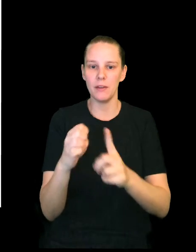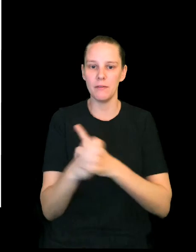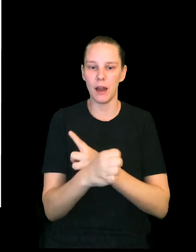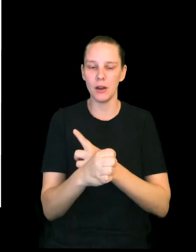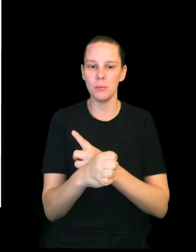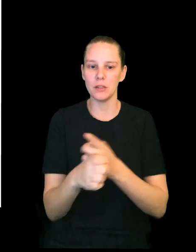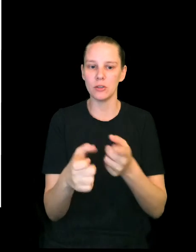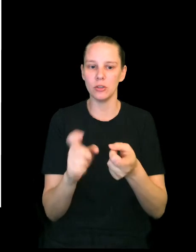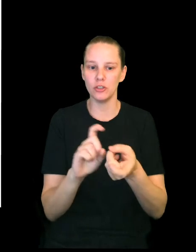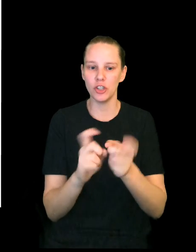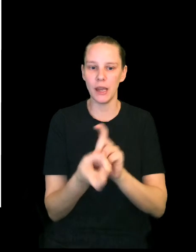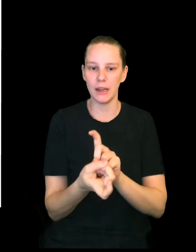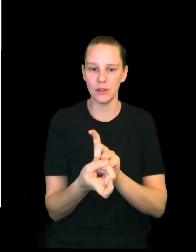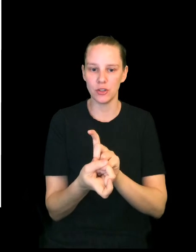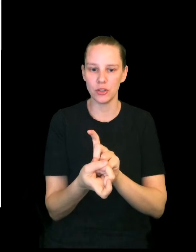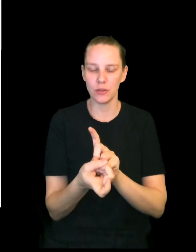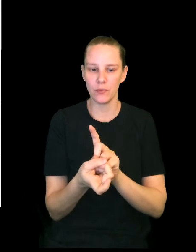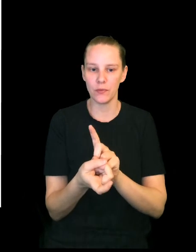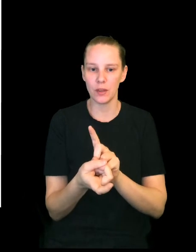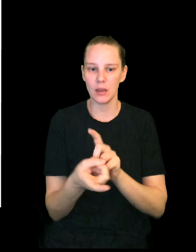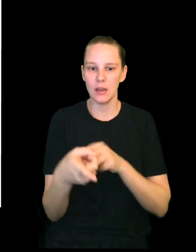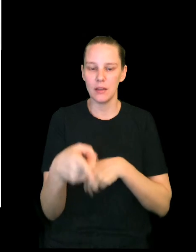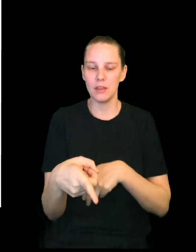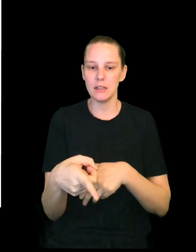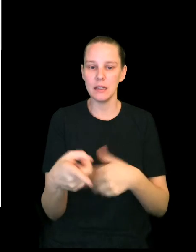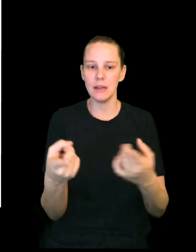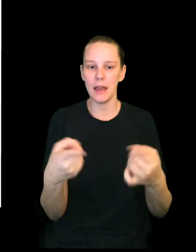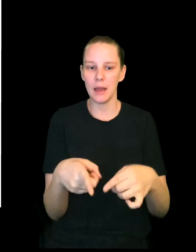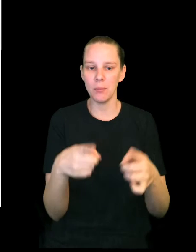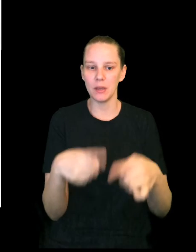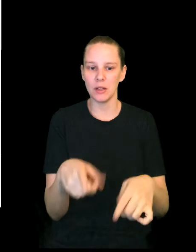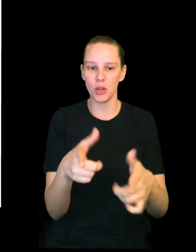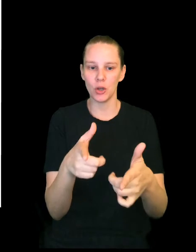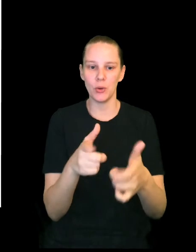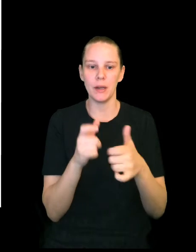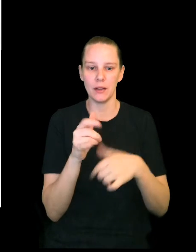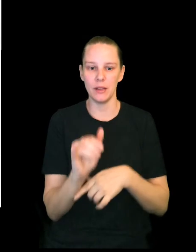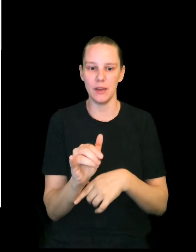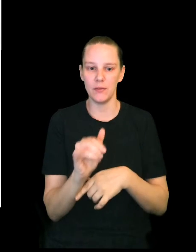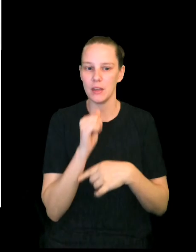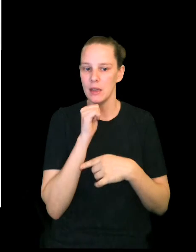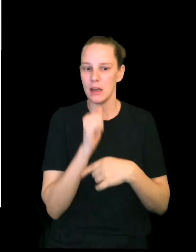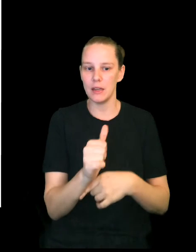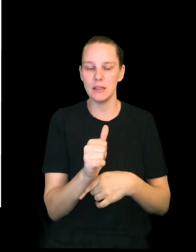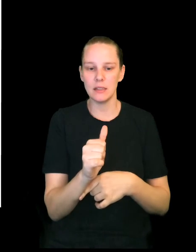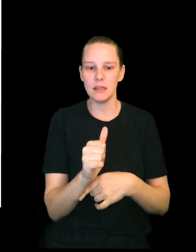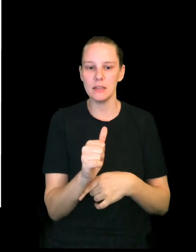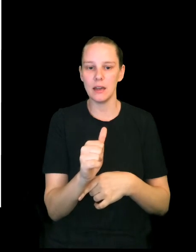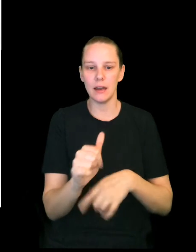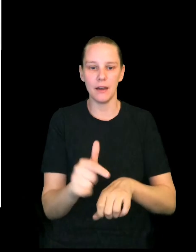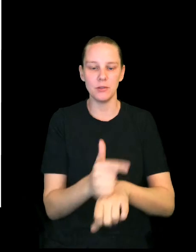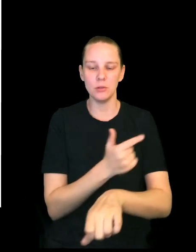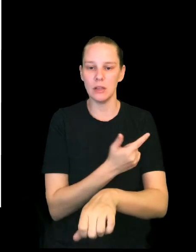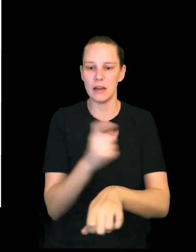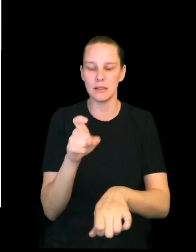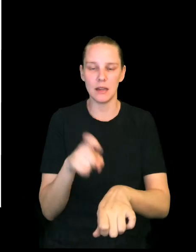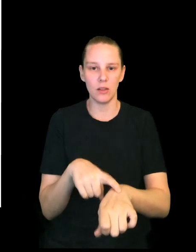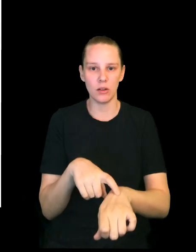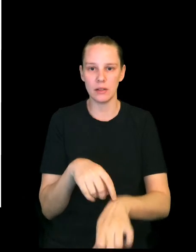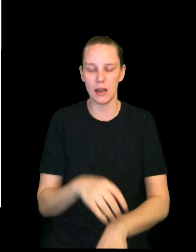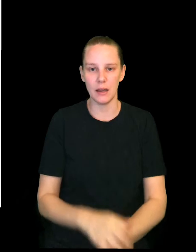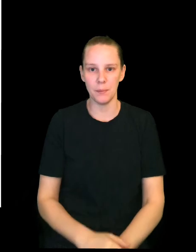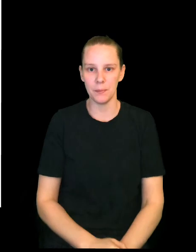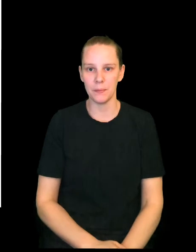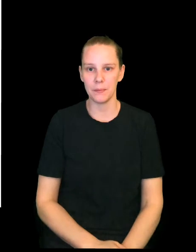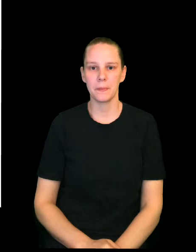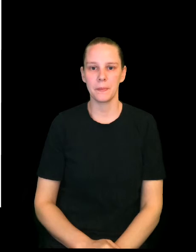short-term environmental change? This can happen quickly, and it does not have to last a